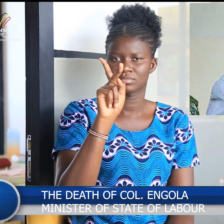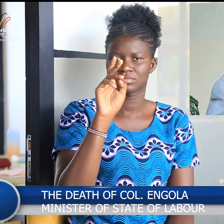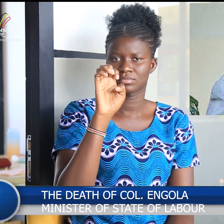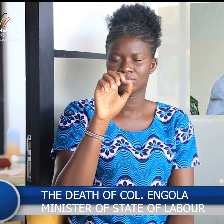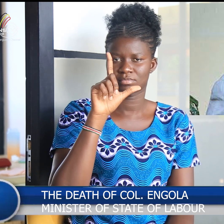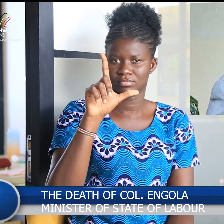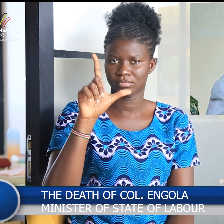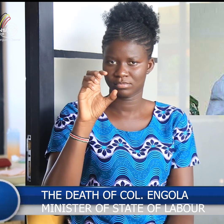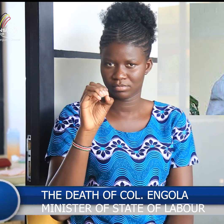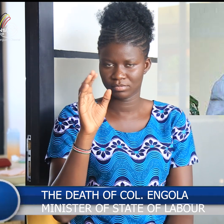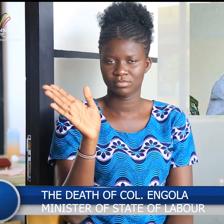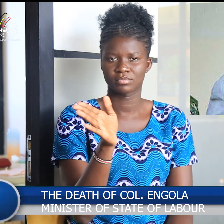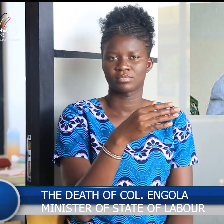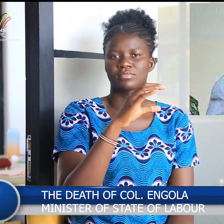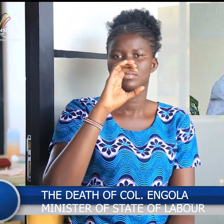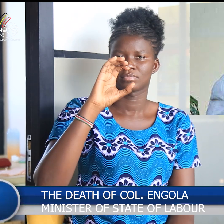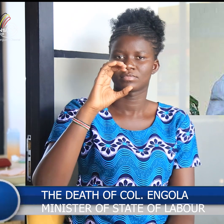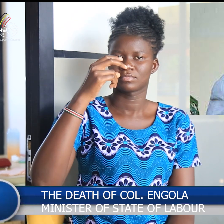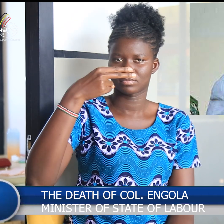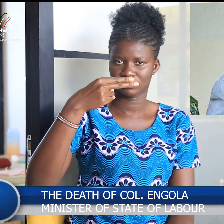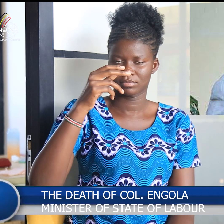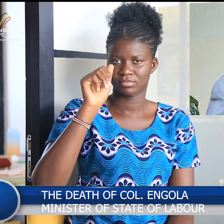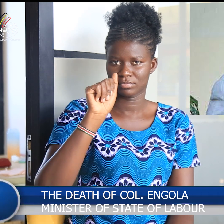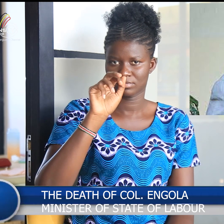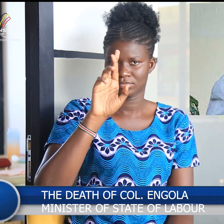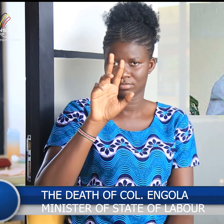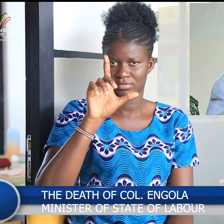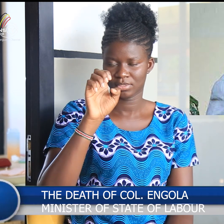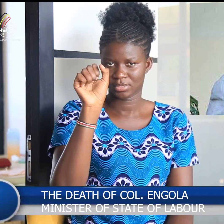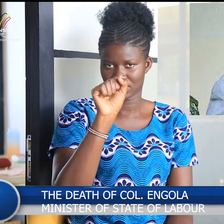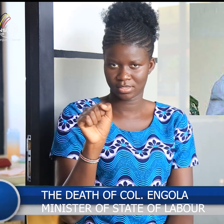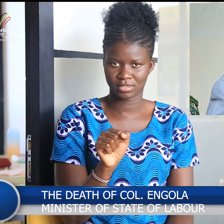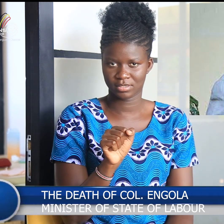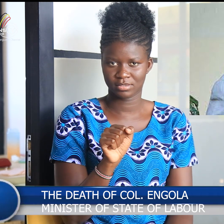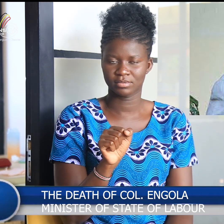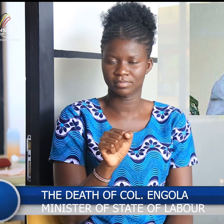Lieutenant Engola Okello Charles,